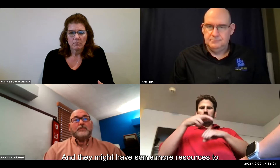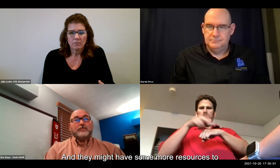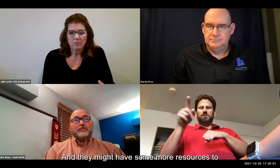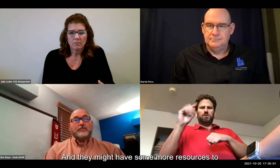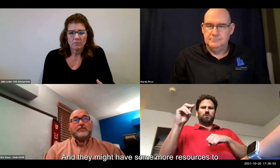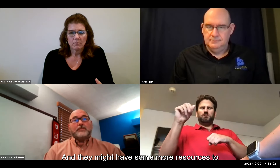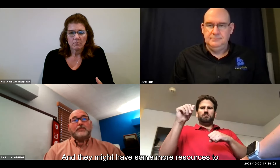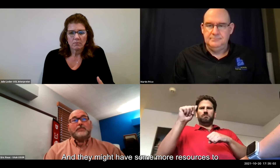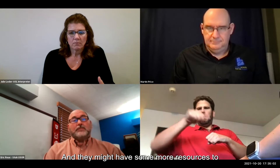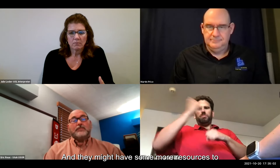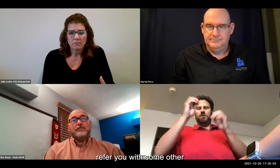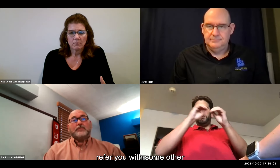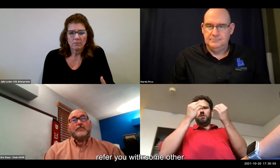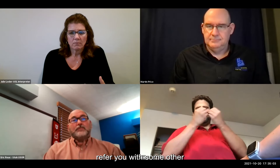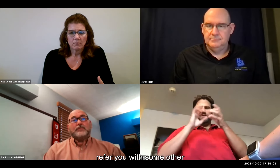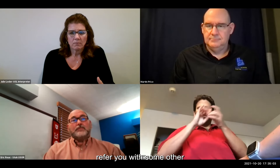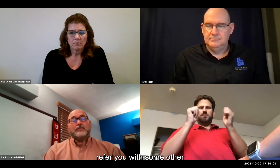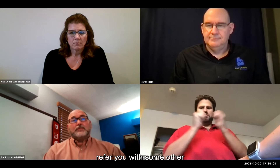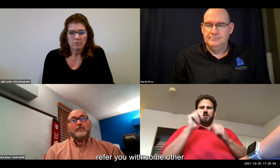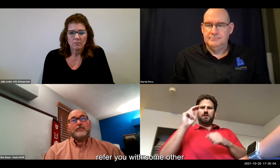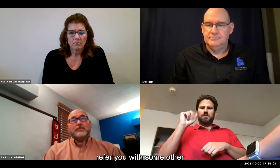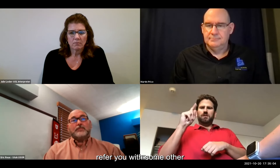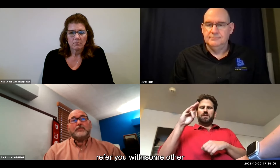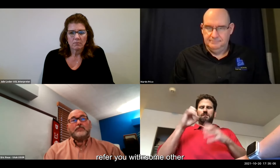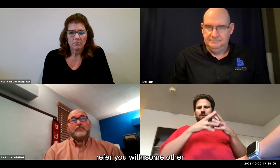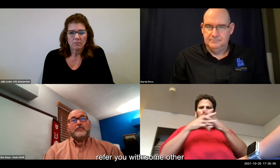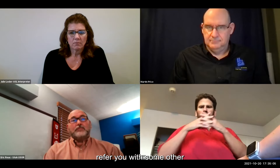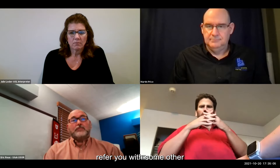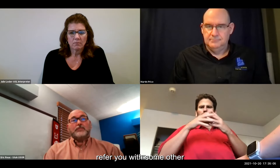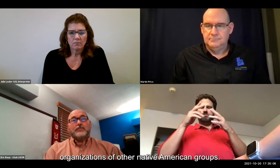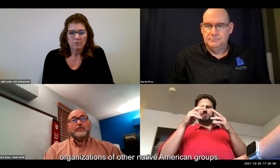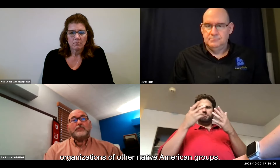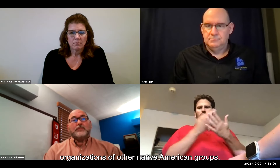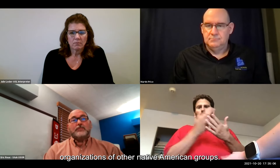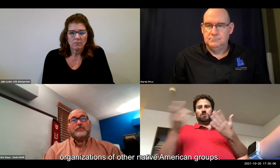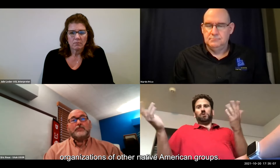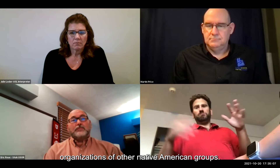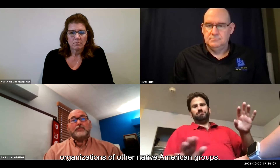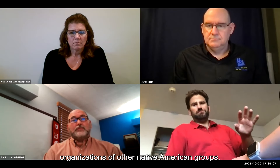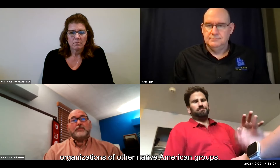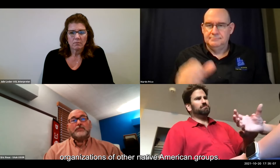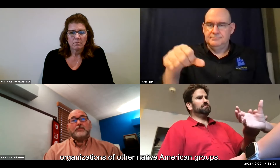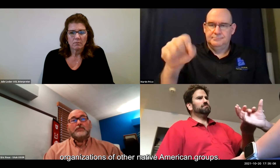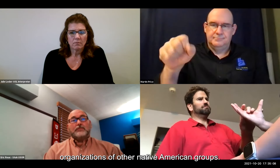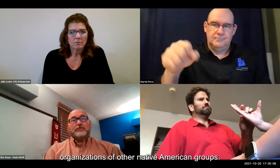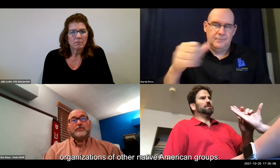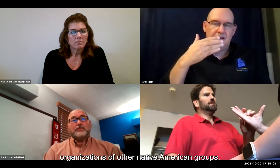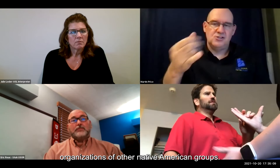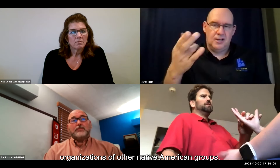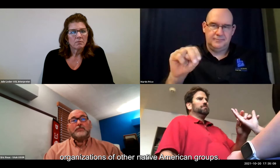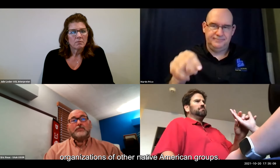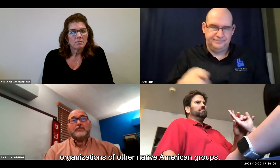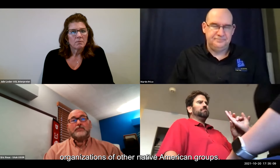And they might have some more resources to refer you with some other organizations and other Native